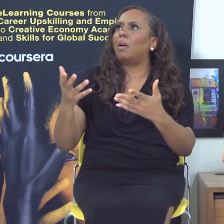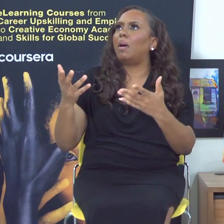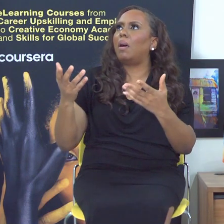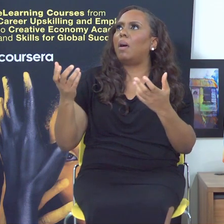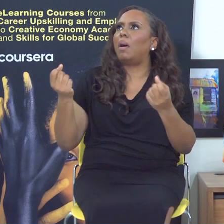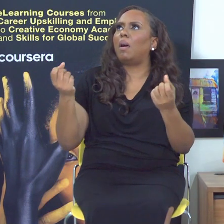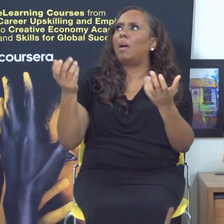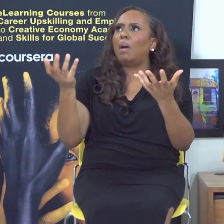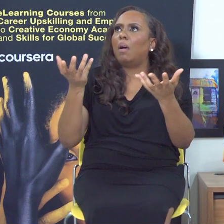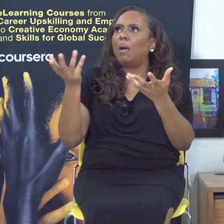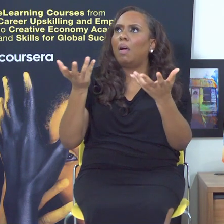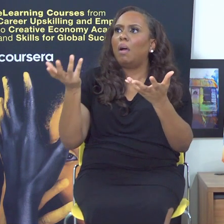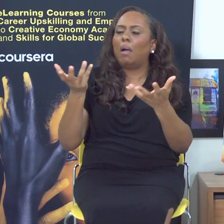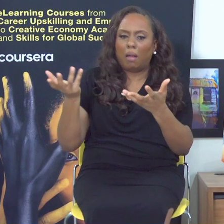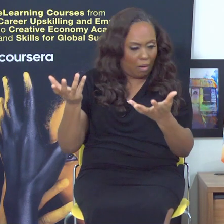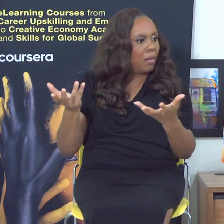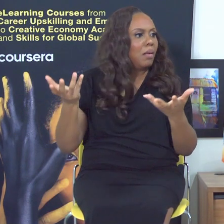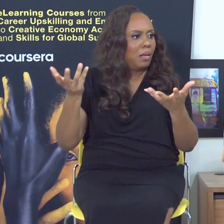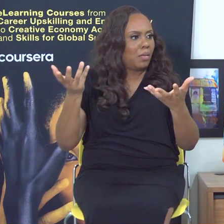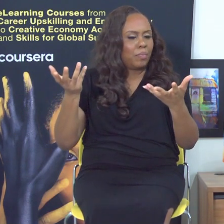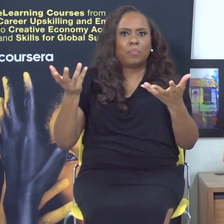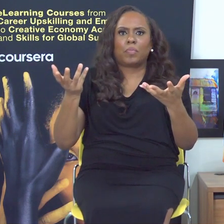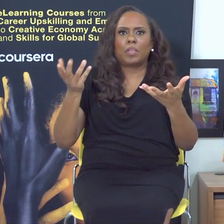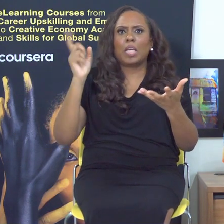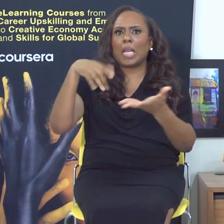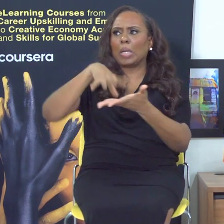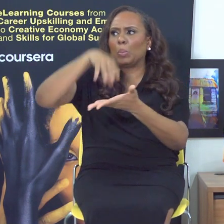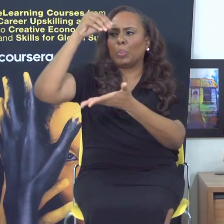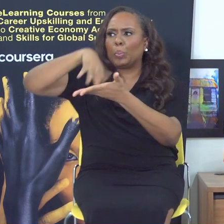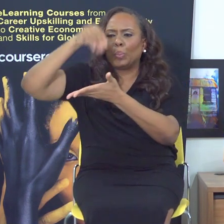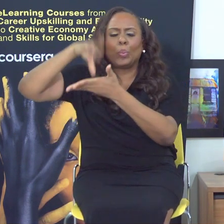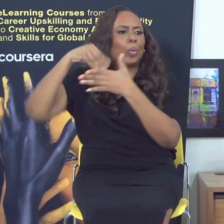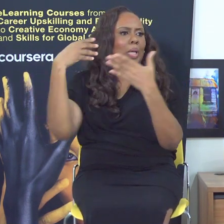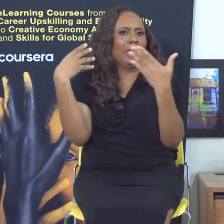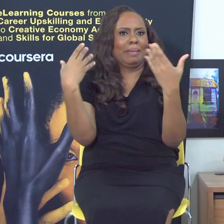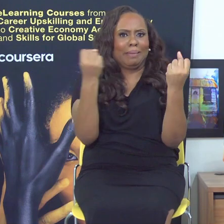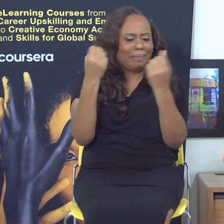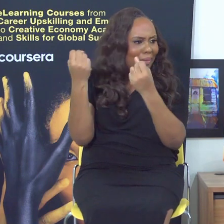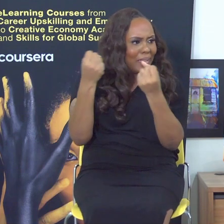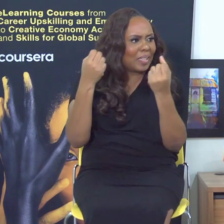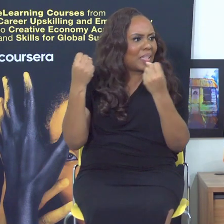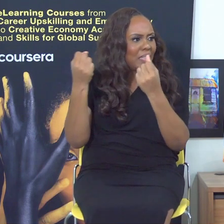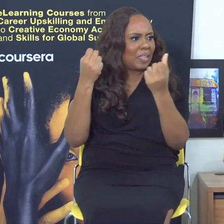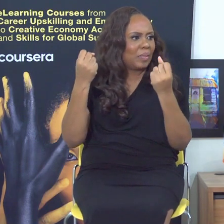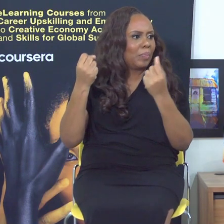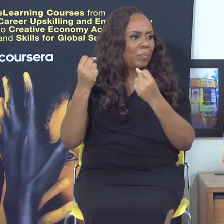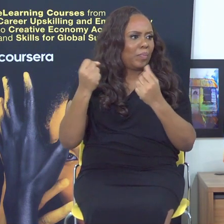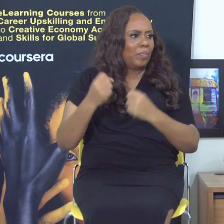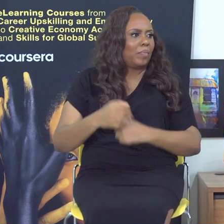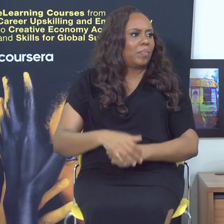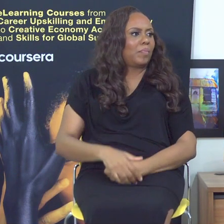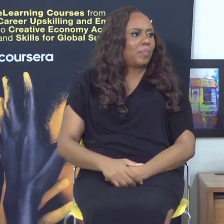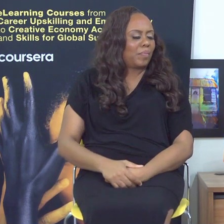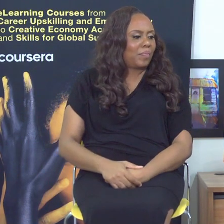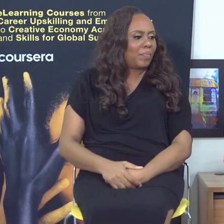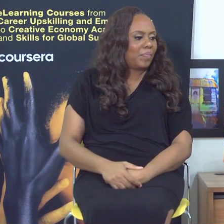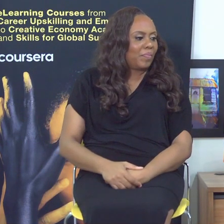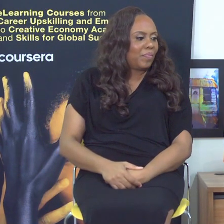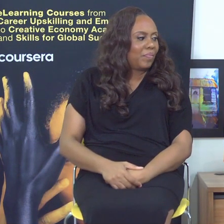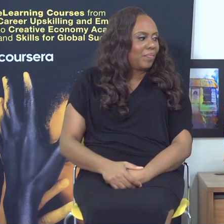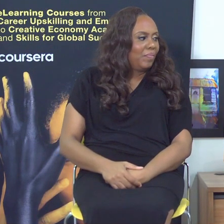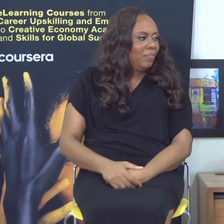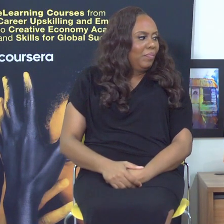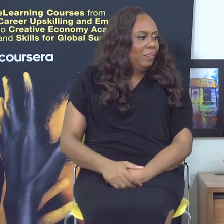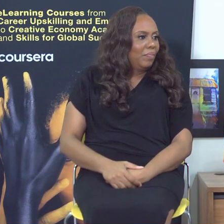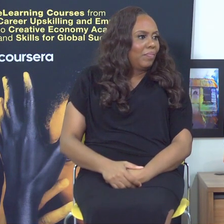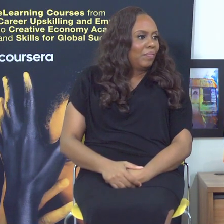will need to communicate with a deaf person to navigate what is the paradigm. Yes.